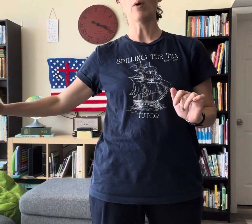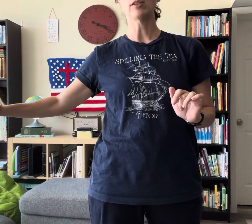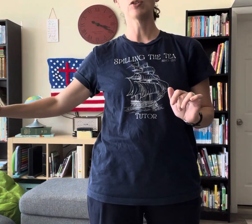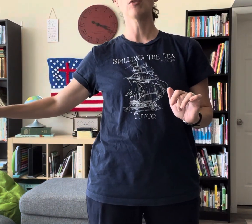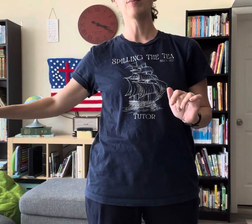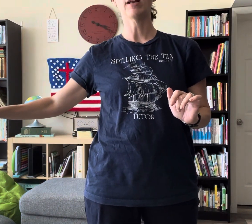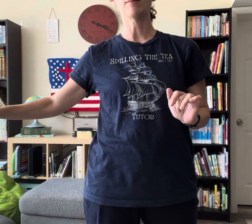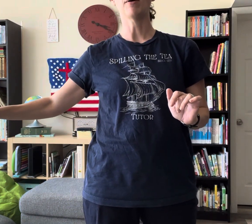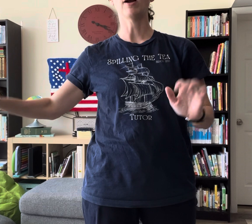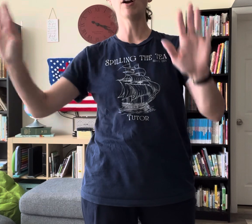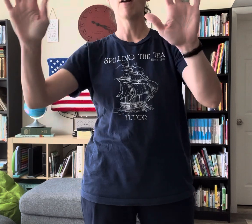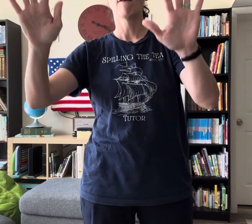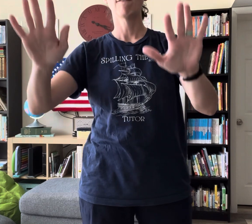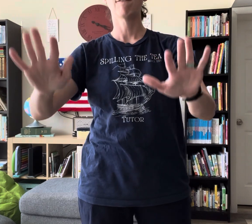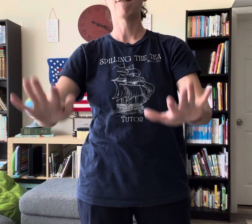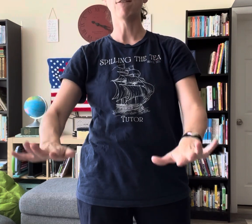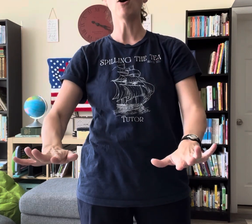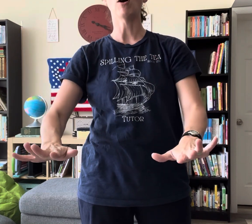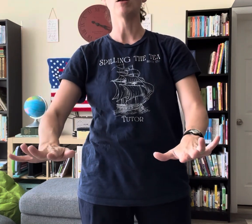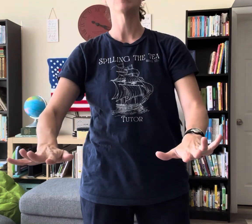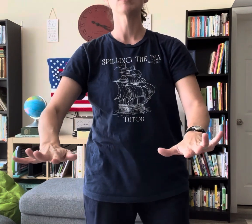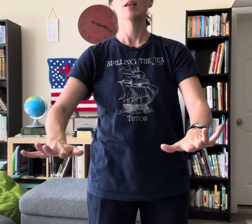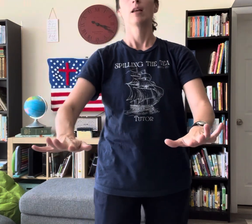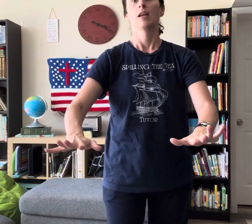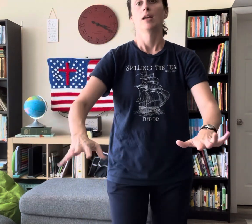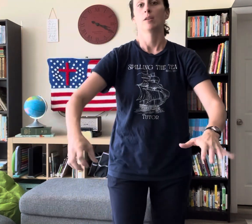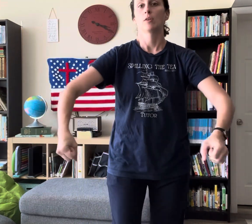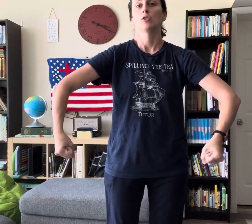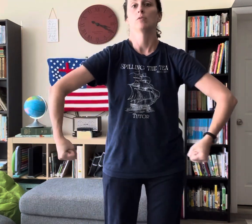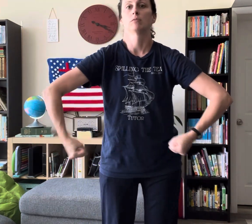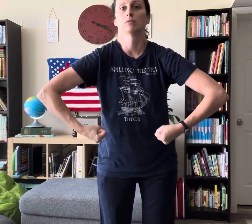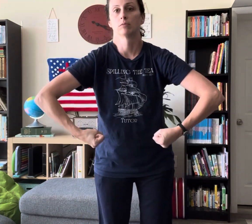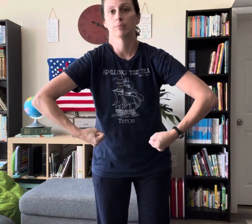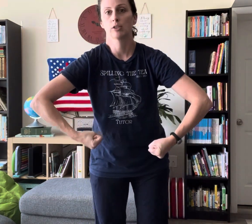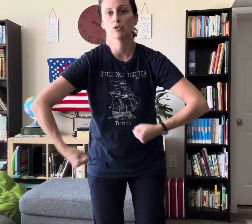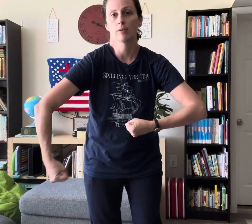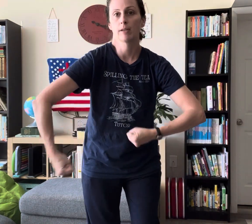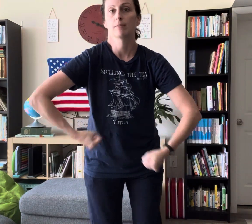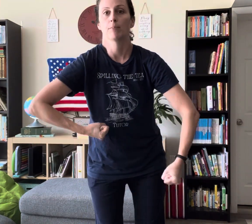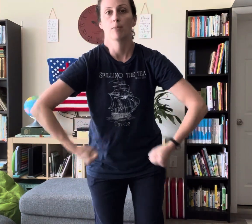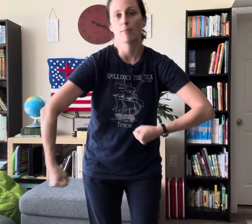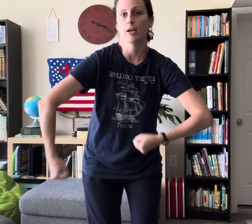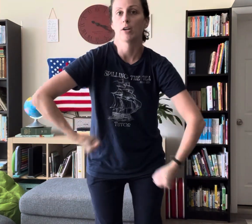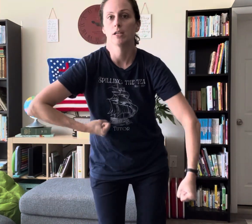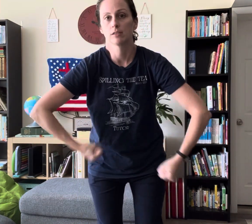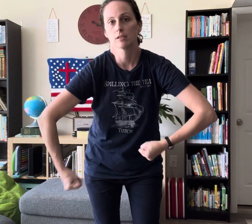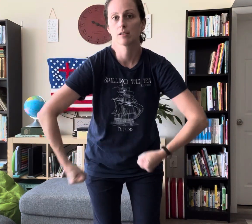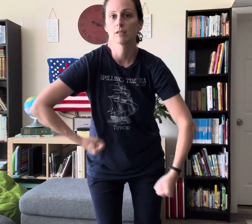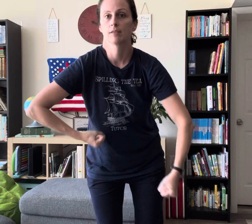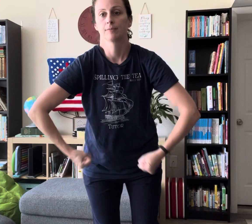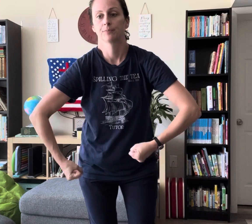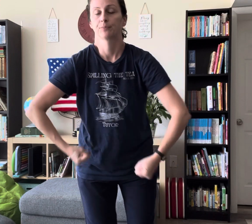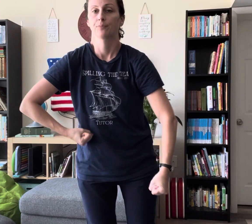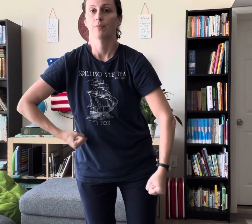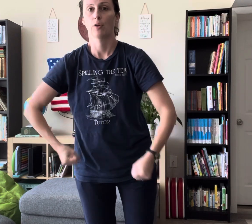Western Roman Empire falls. And then we're going to do big strongman barbarians. Okay.